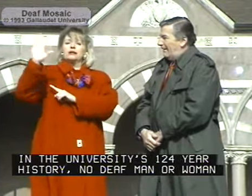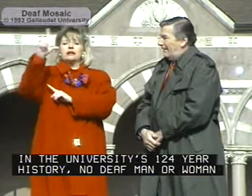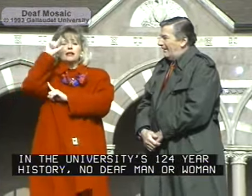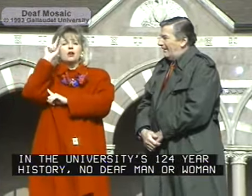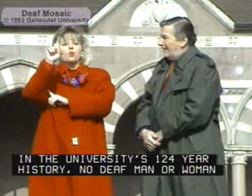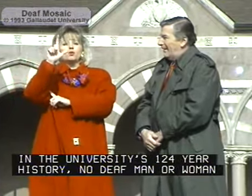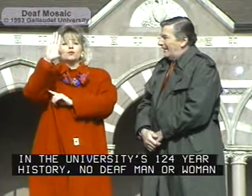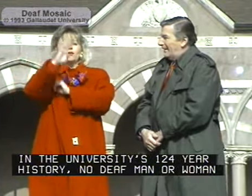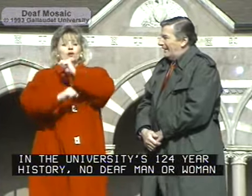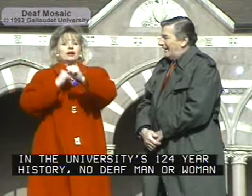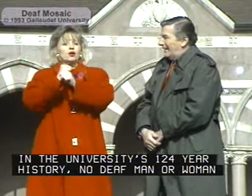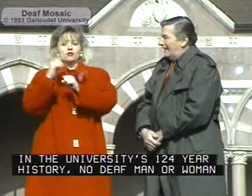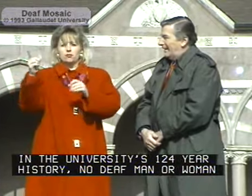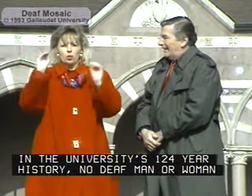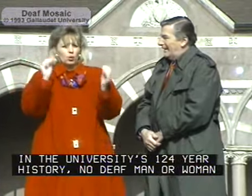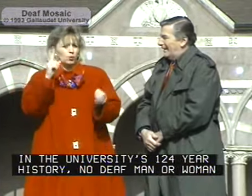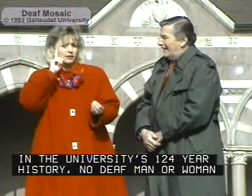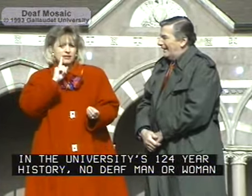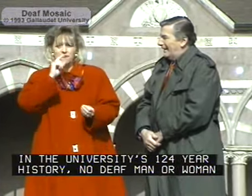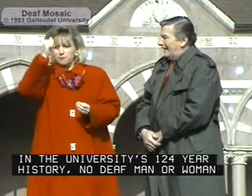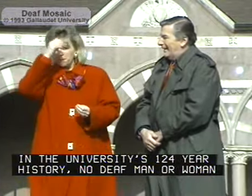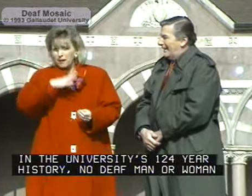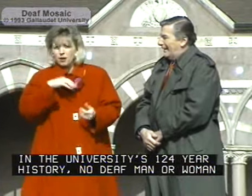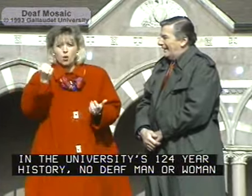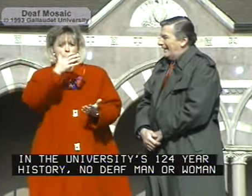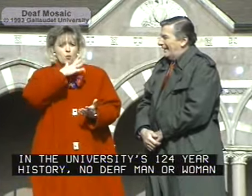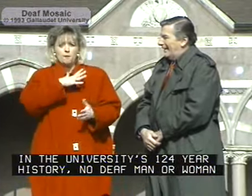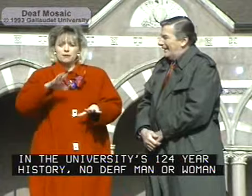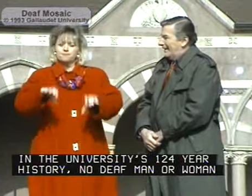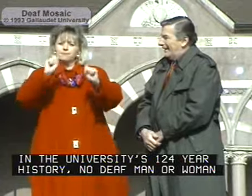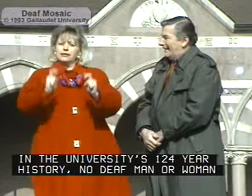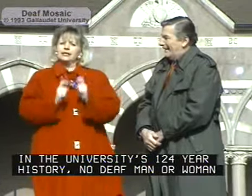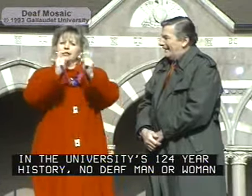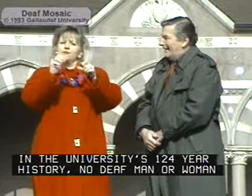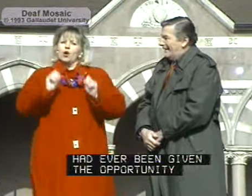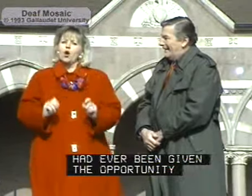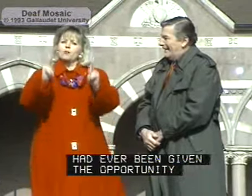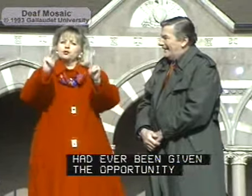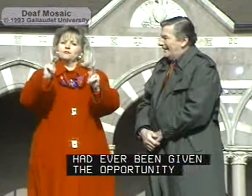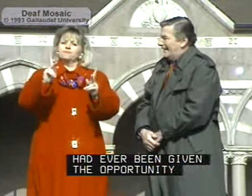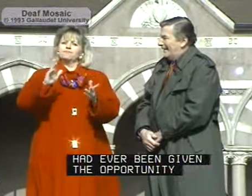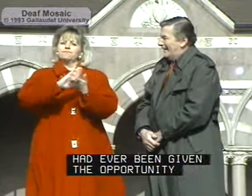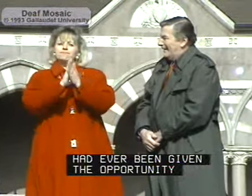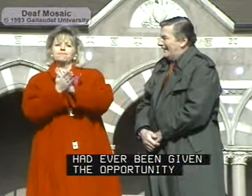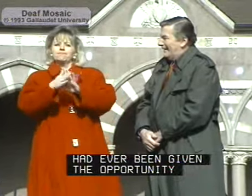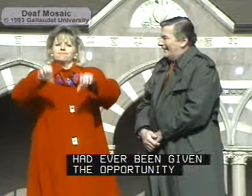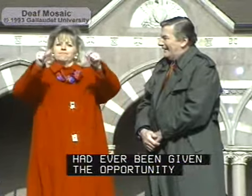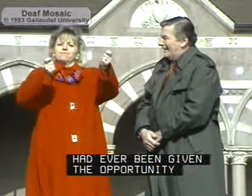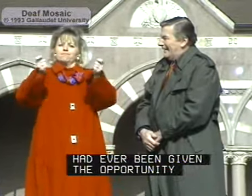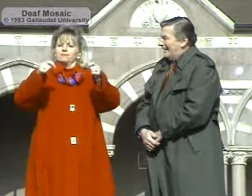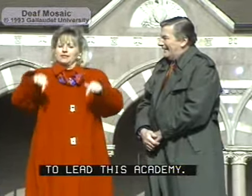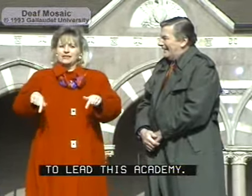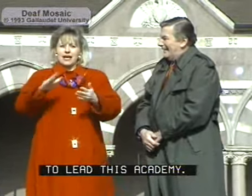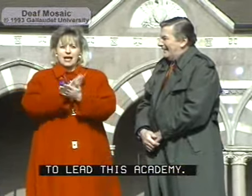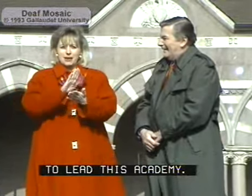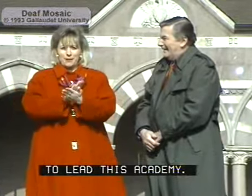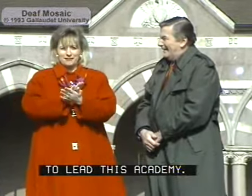university's 124-year history, no deaf man or woman had ever been given the opportunity to lead this